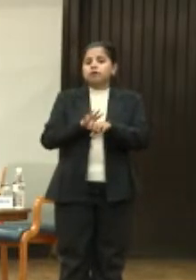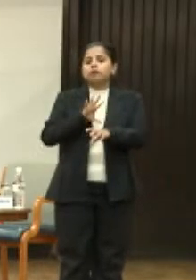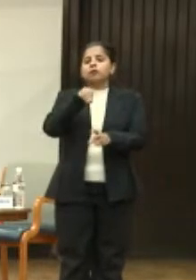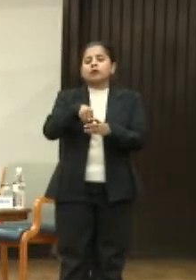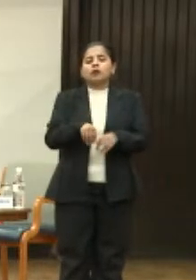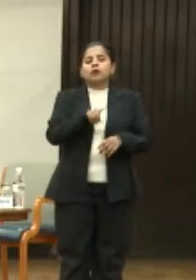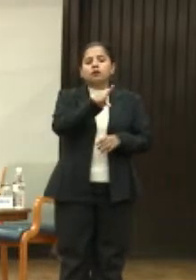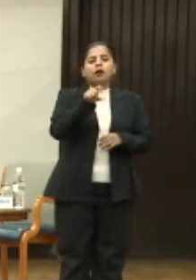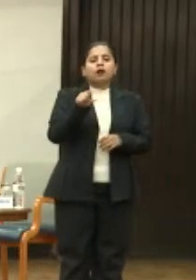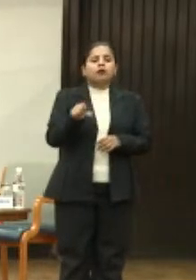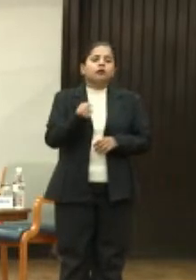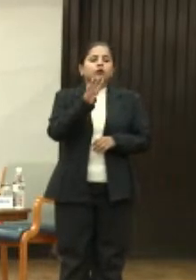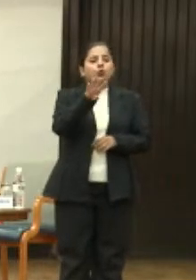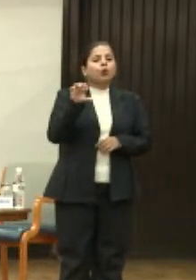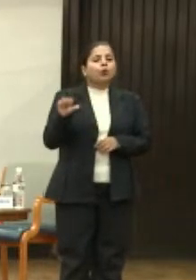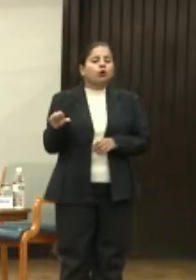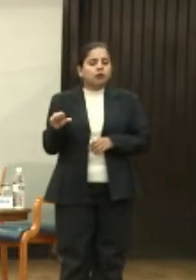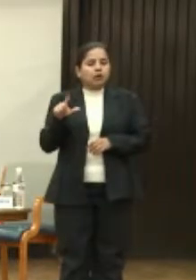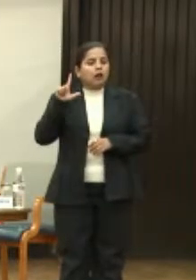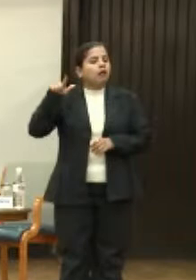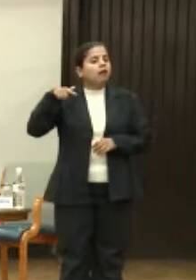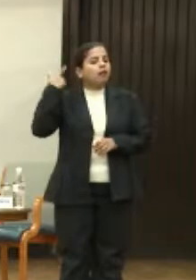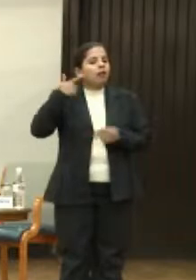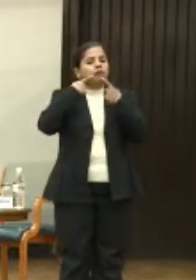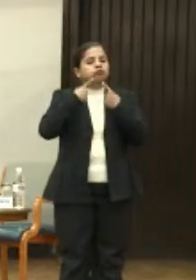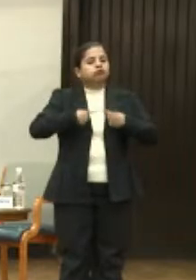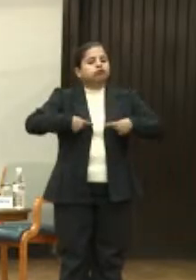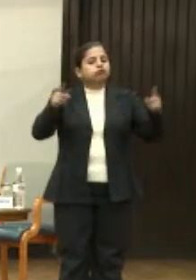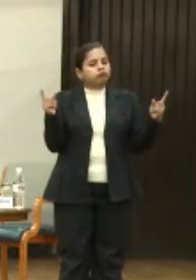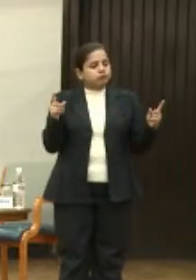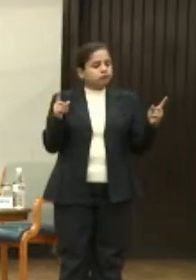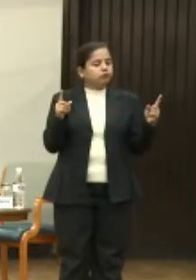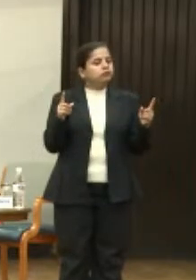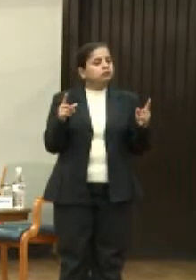the 1949 London Declaration.